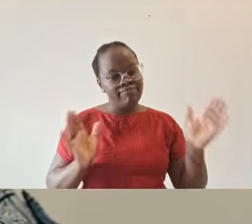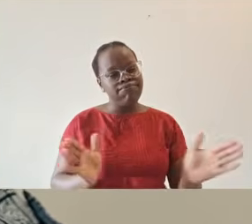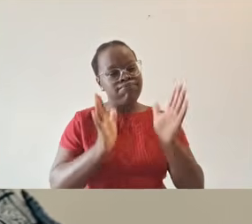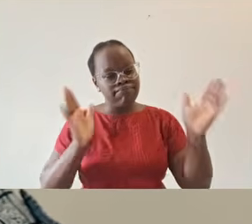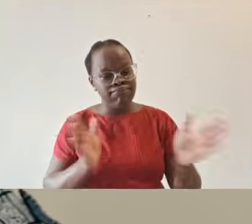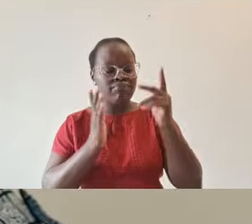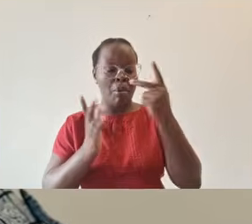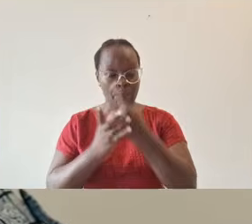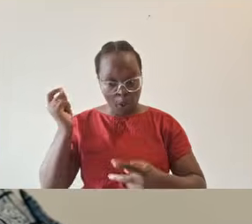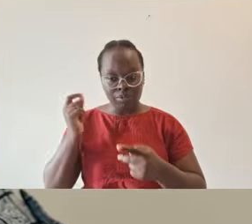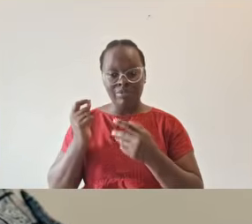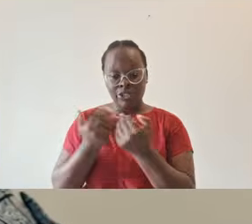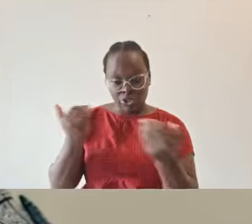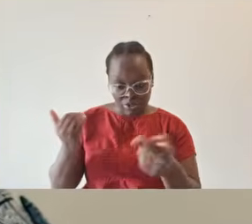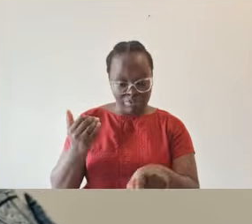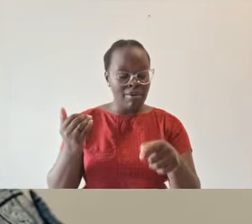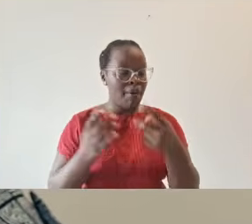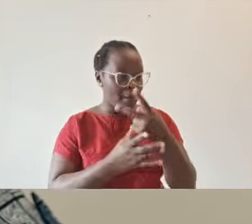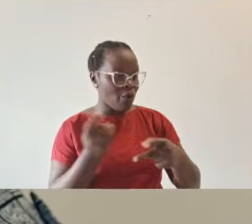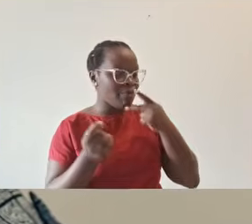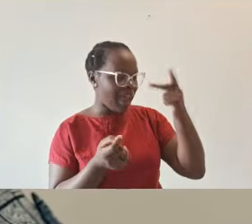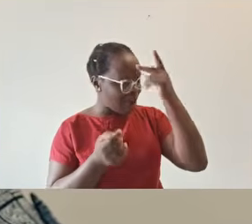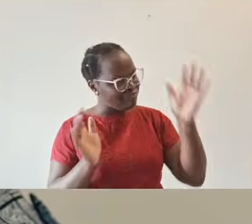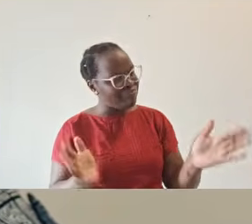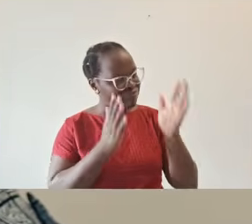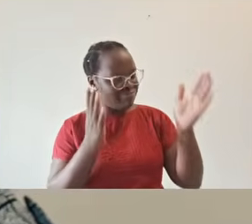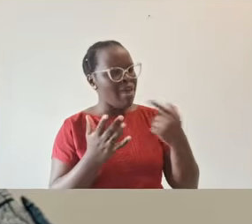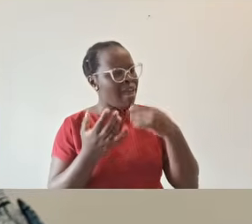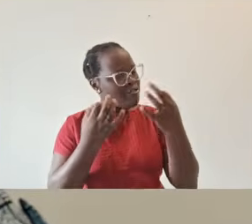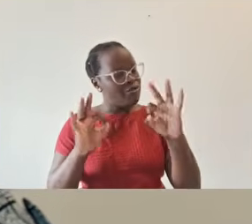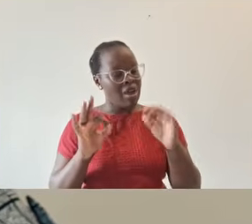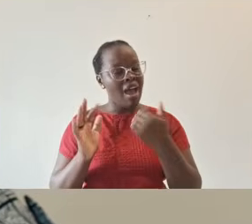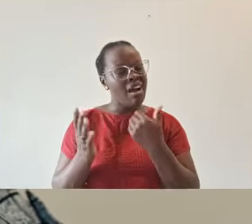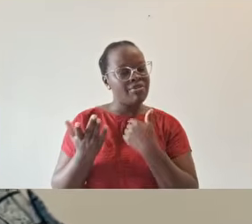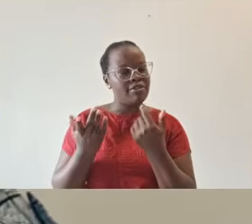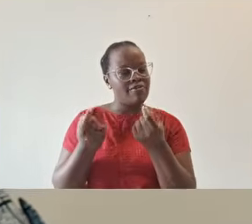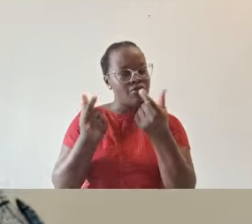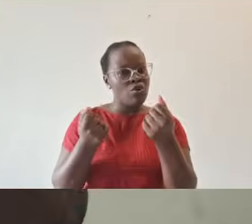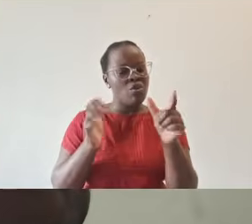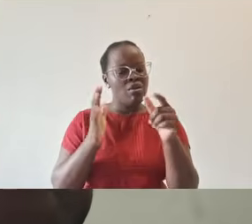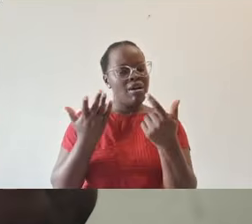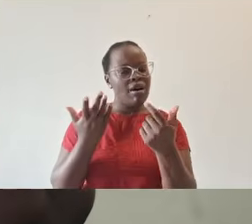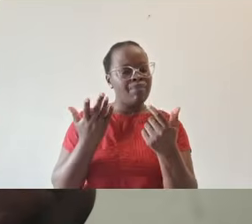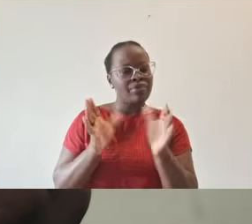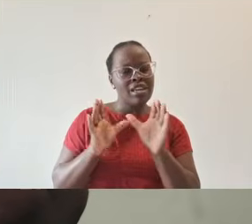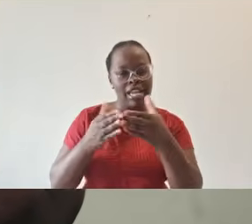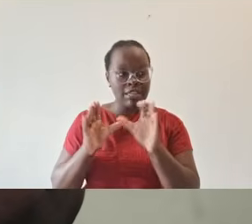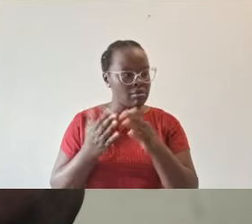them, and we also have some courses for parents such that they come and learn sign language. They can also come with their siblings, and